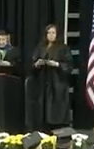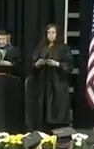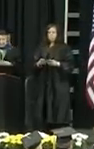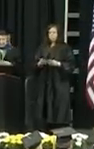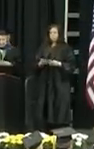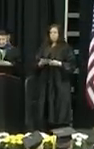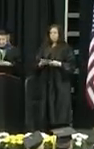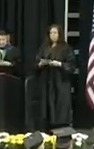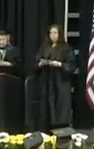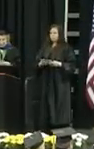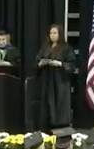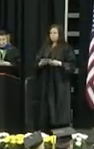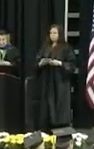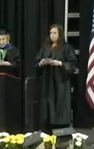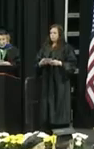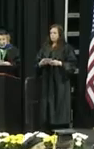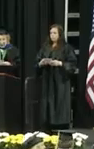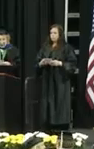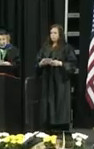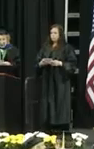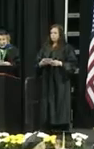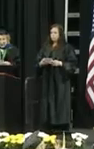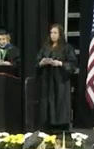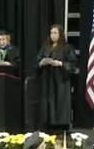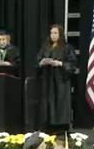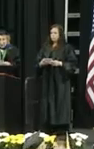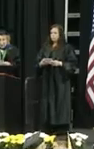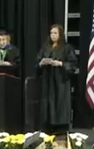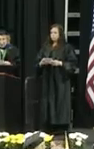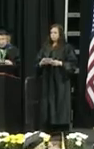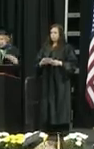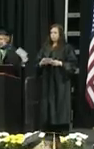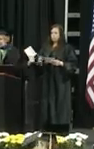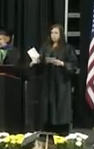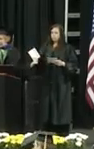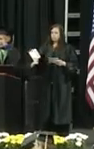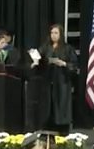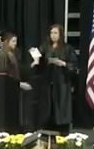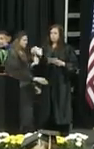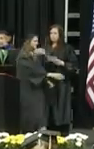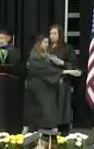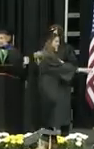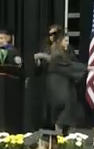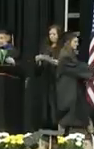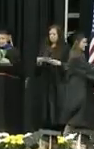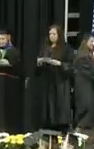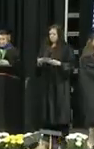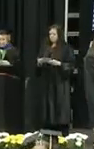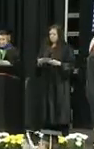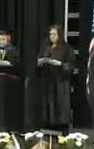Caitlin Lawrence. Kelly Byron.